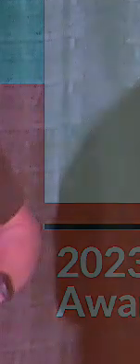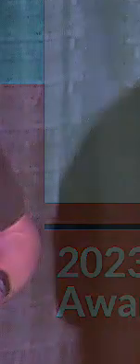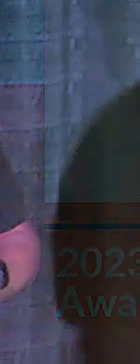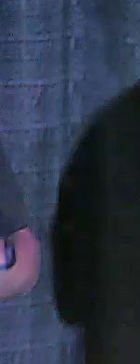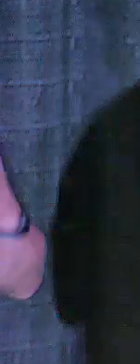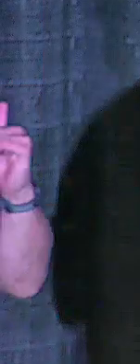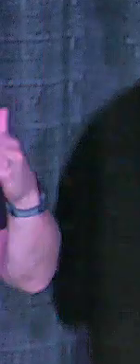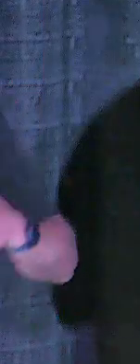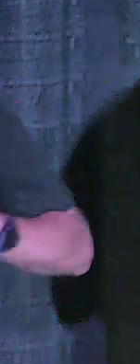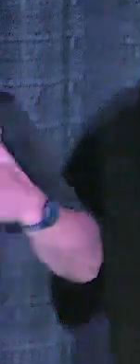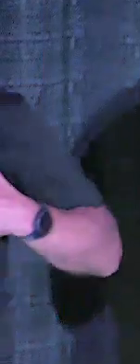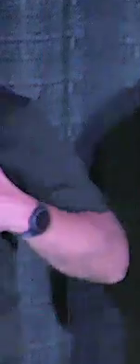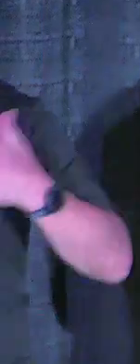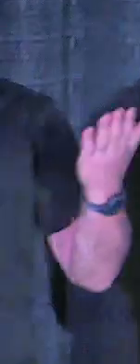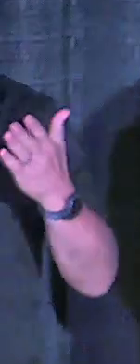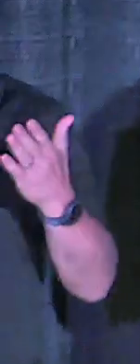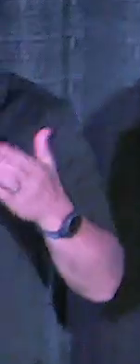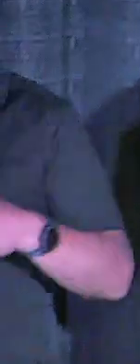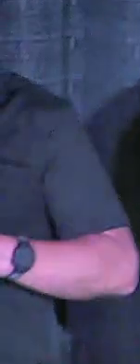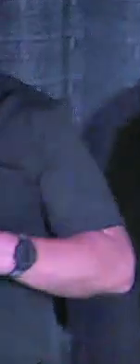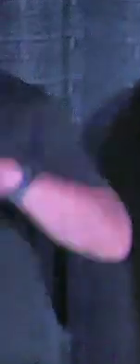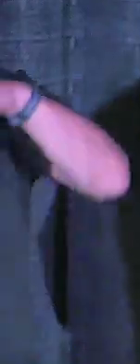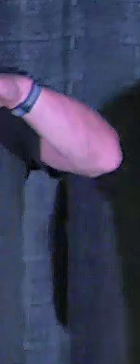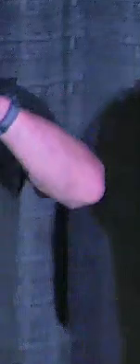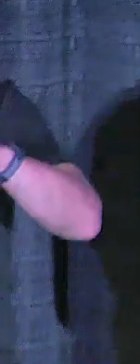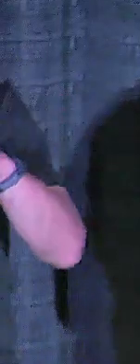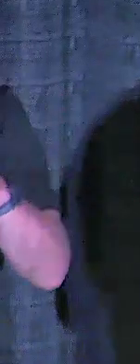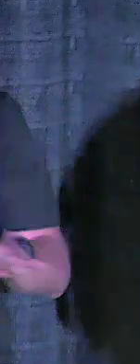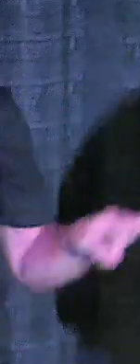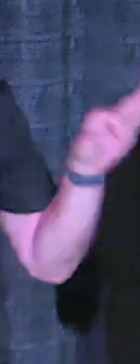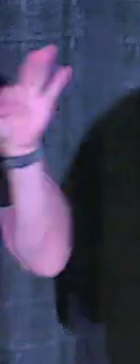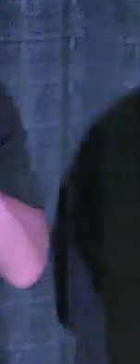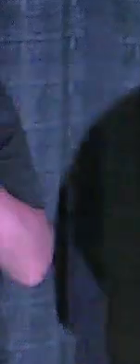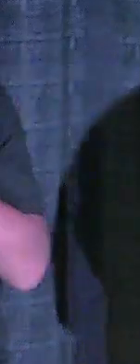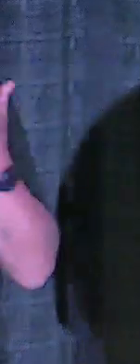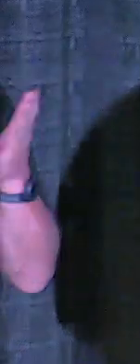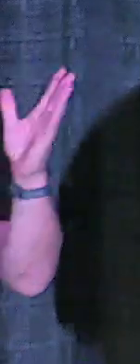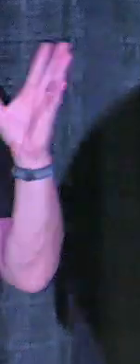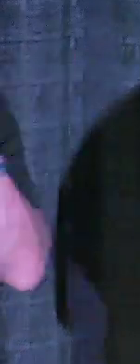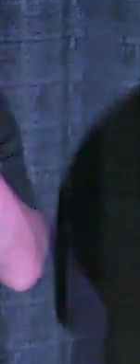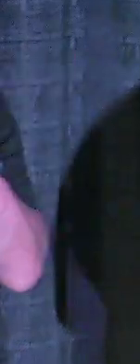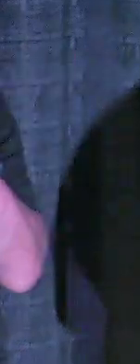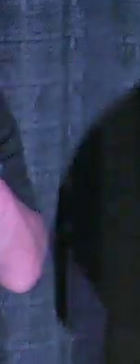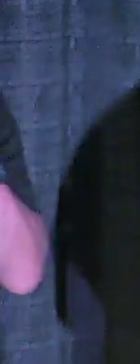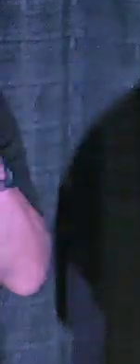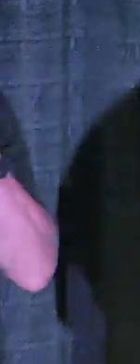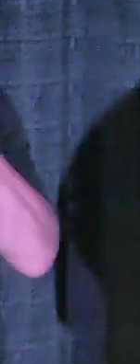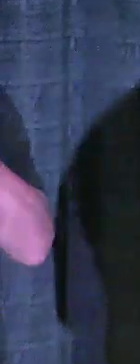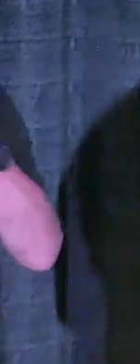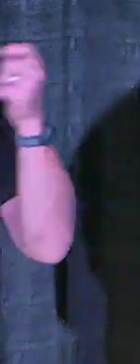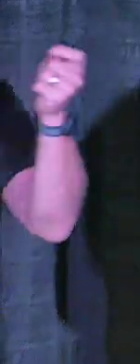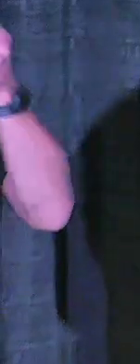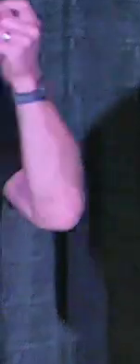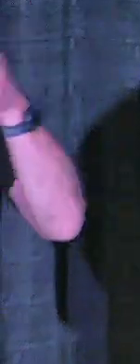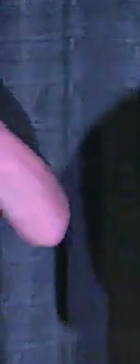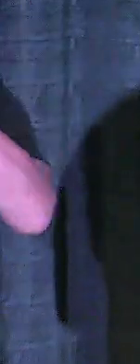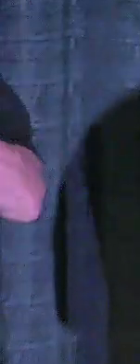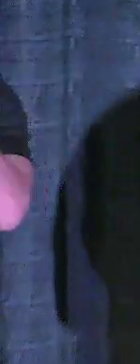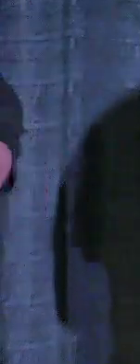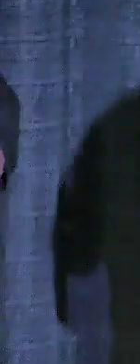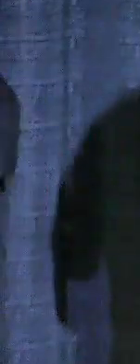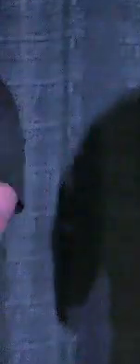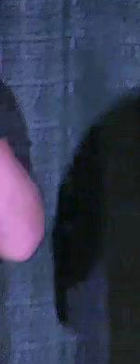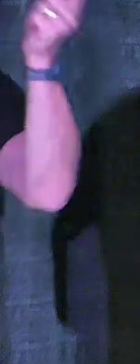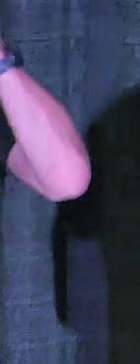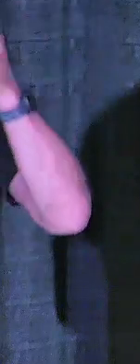We're so glad you're here. If you would take your seats for this really important part of our conference, the awards ceremony. We're so excited to be able to